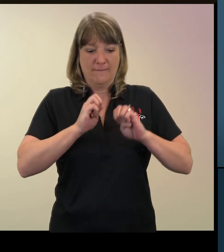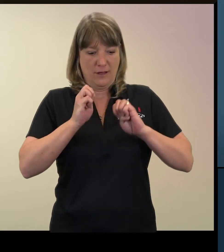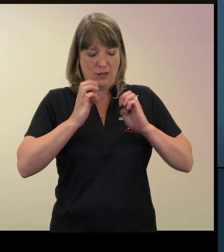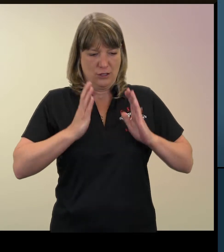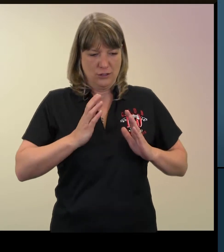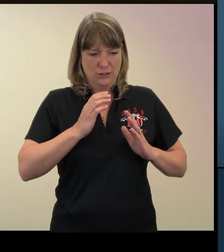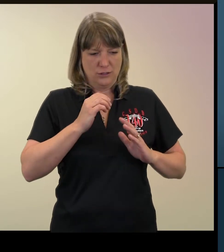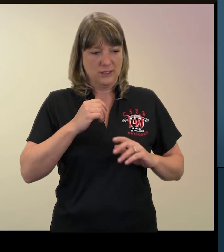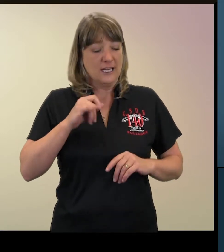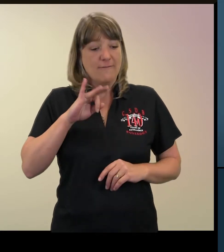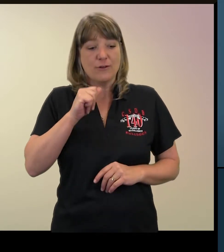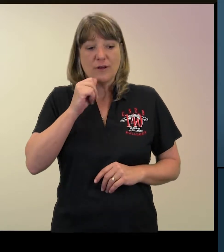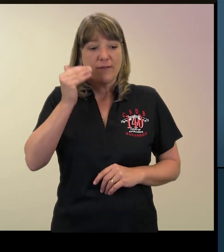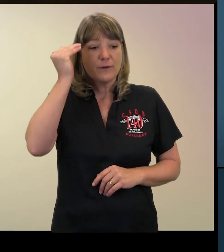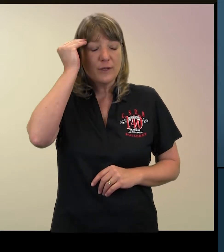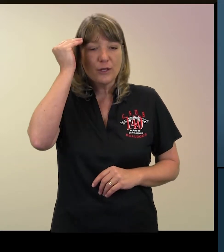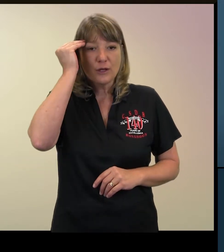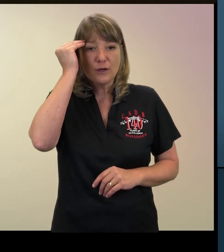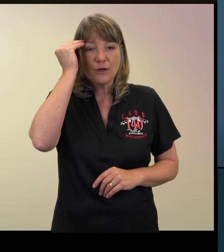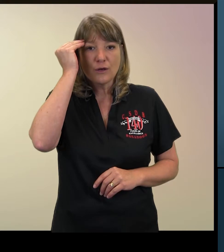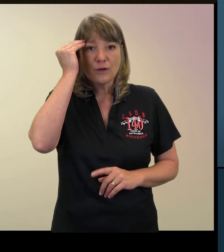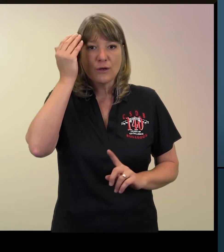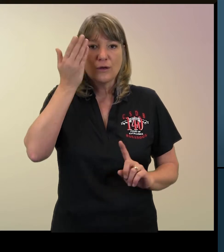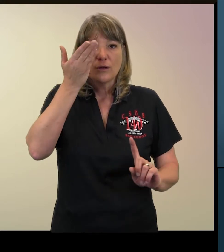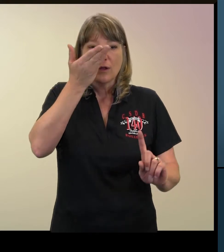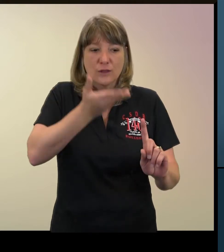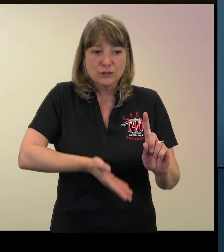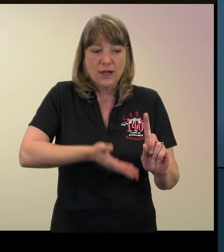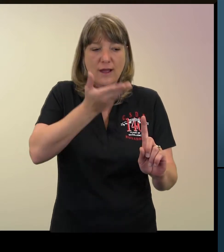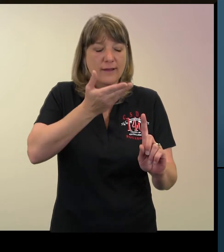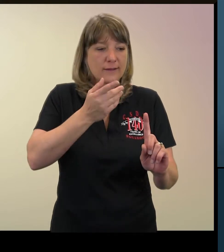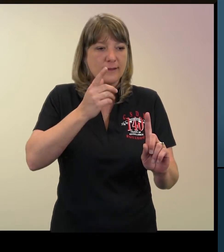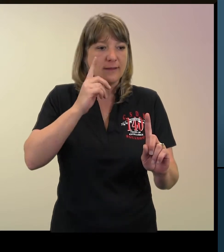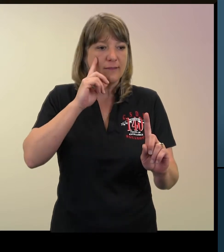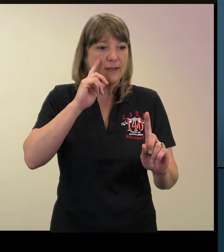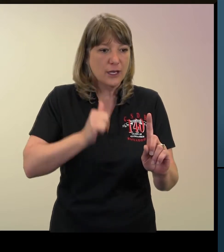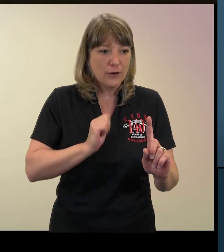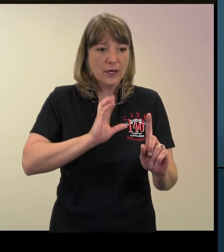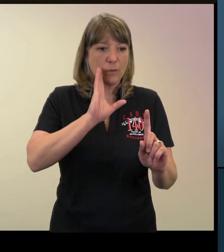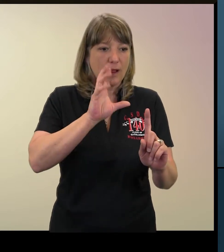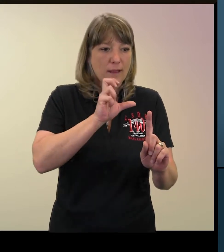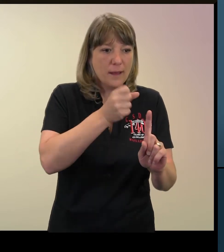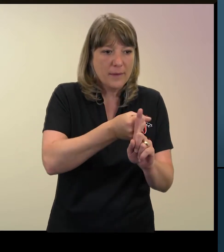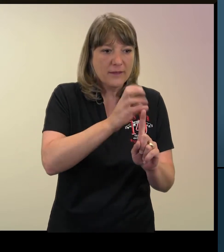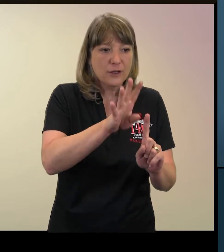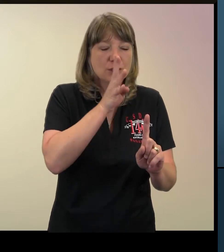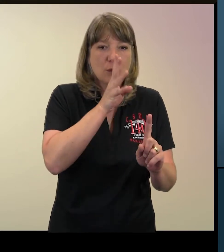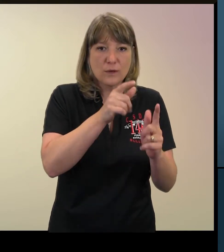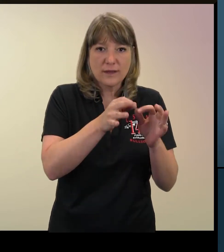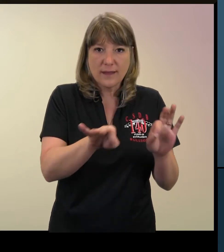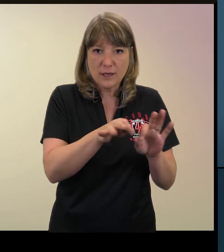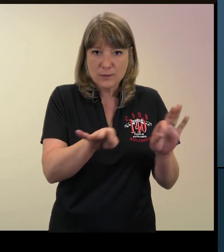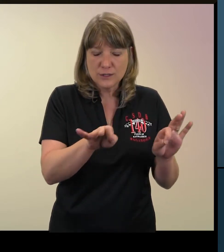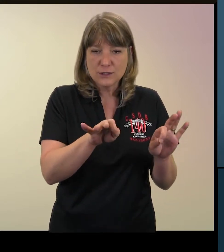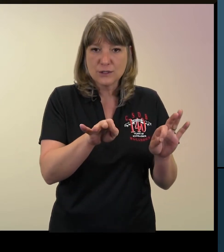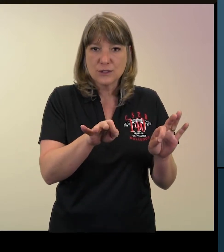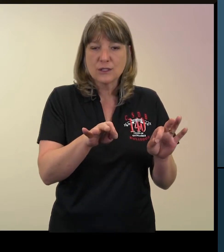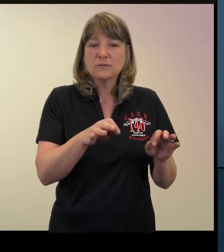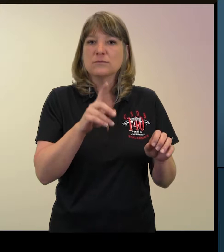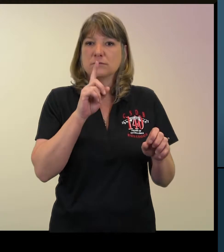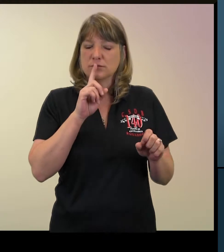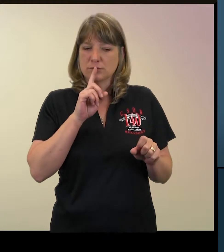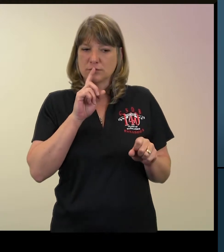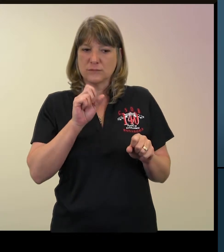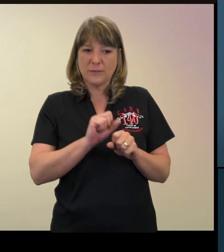that evaluators who are not familiar with how the child's hearing impacts their spoken